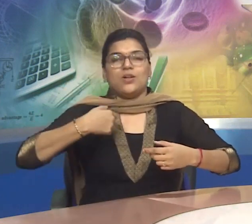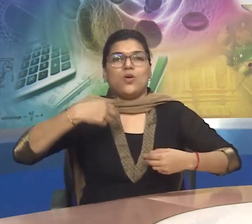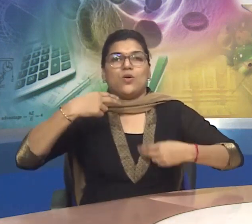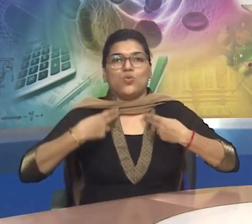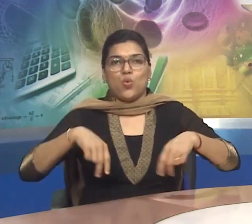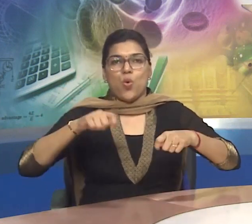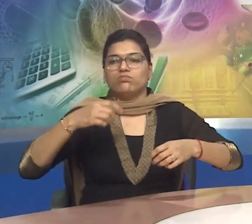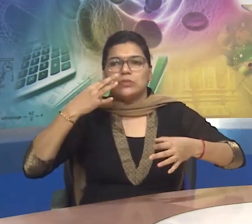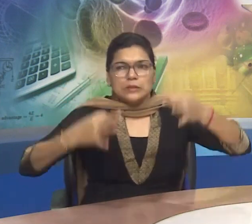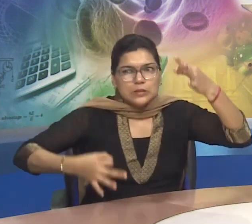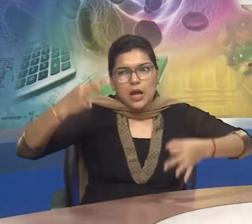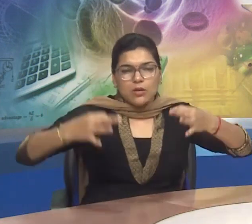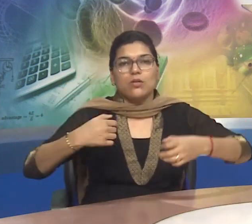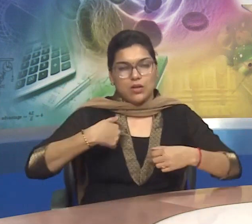Court does the justice.